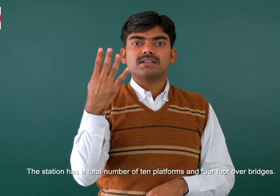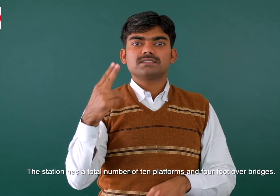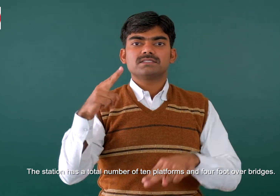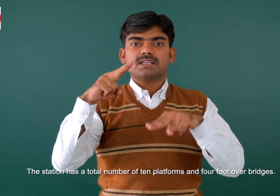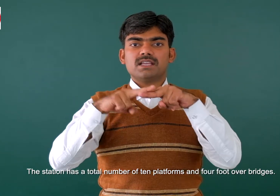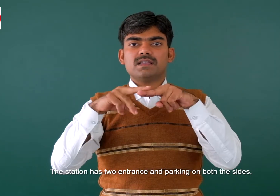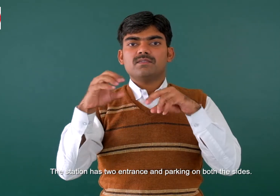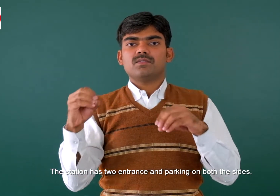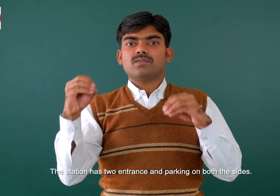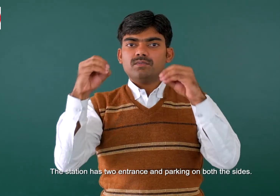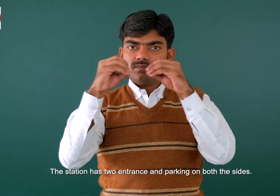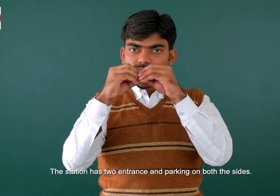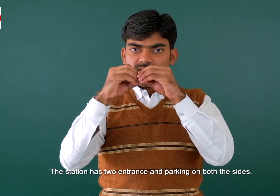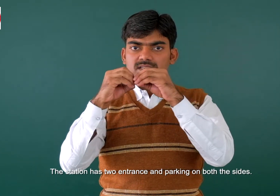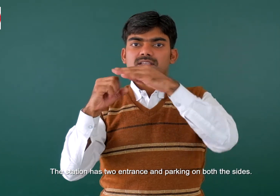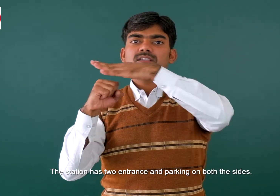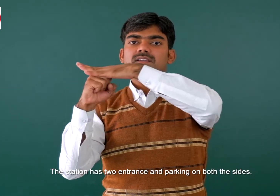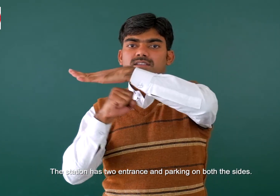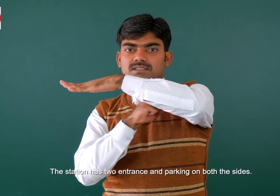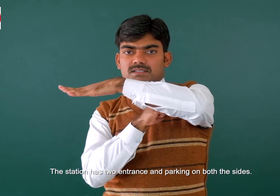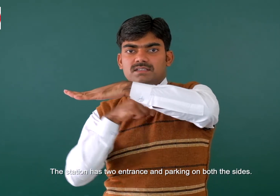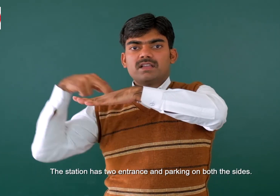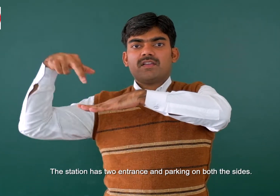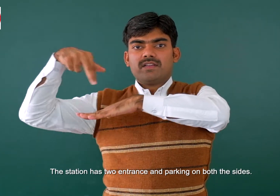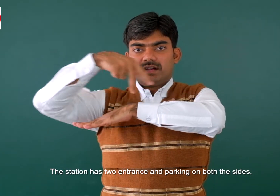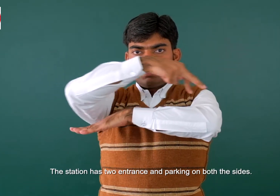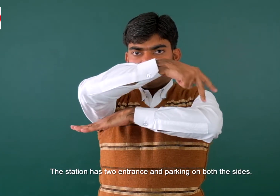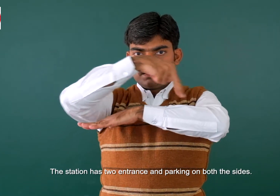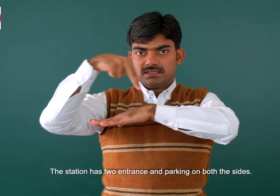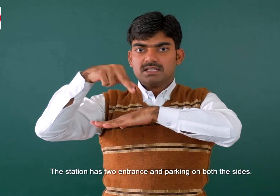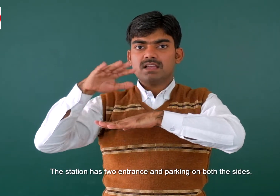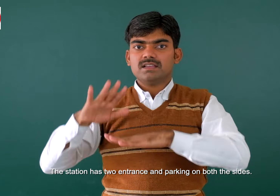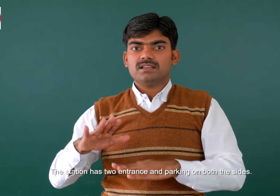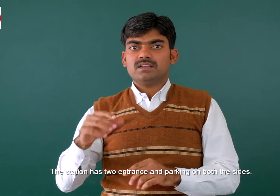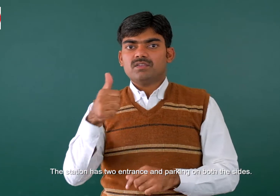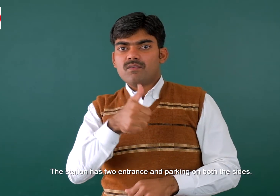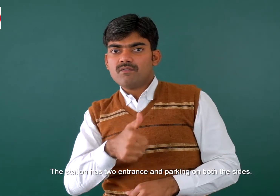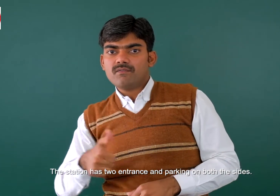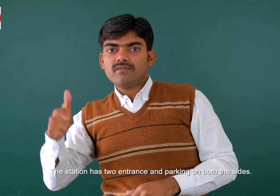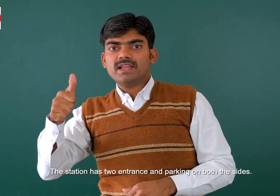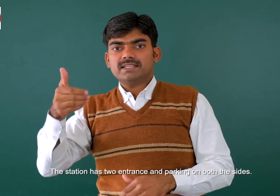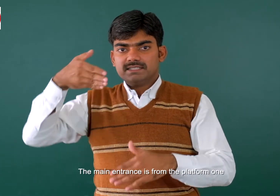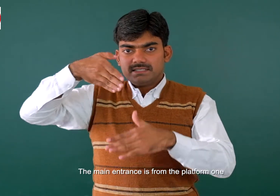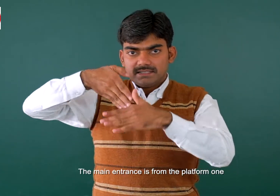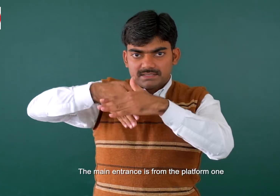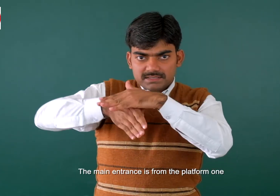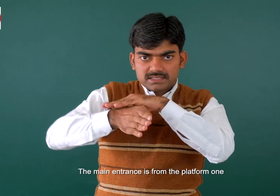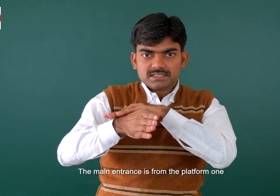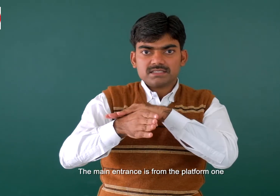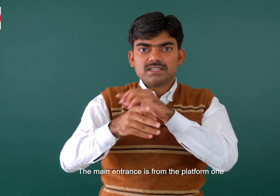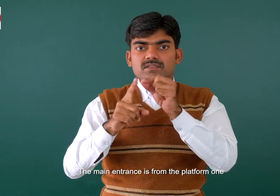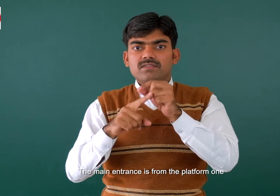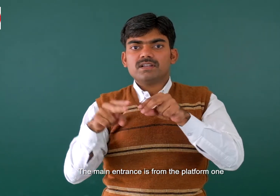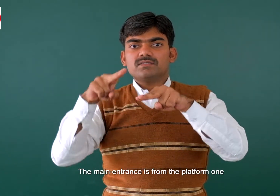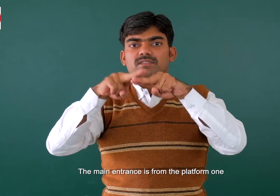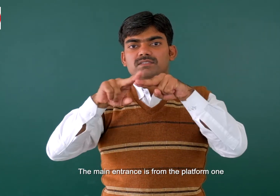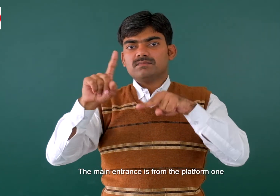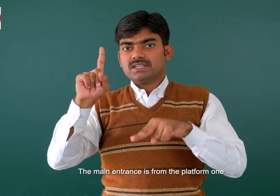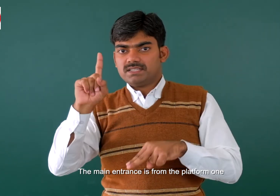The station has two entrance and parking on both the sides. The main entrance is from platform